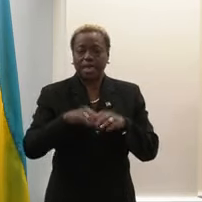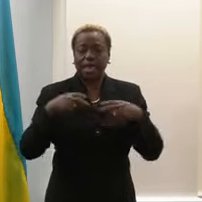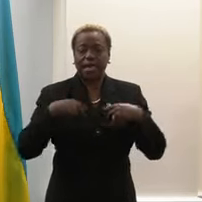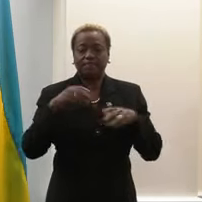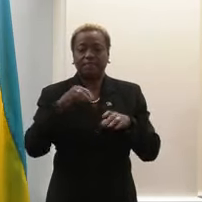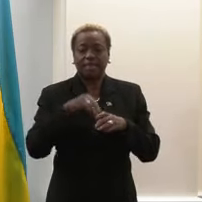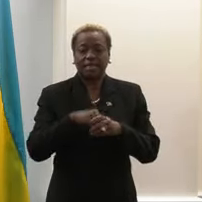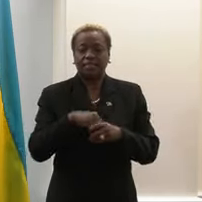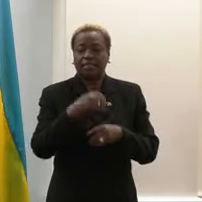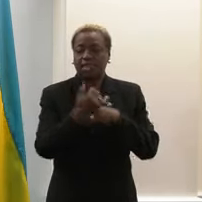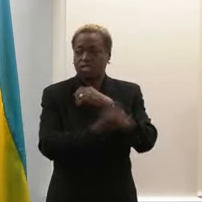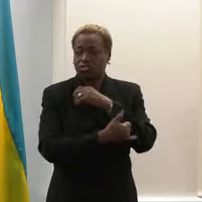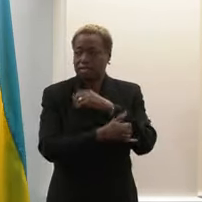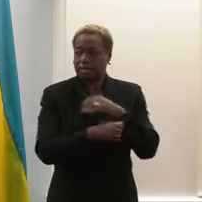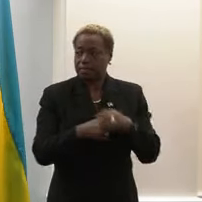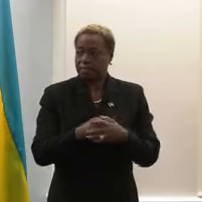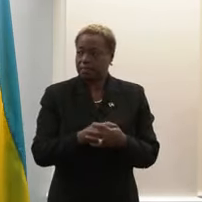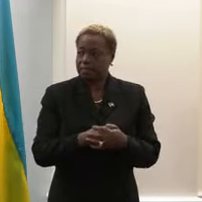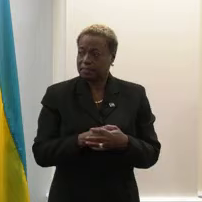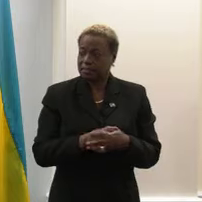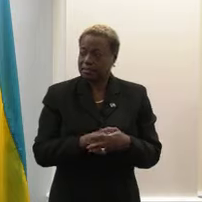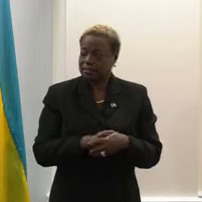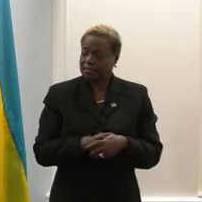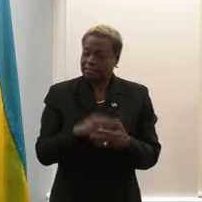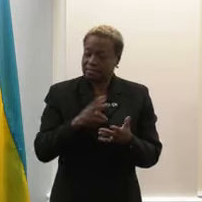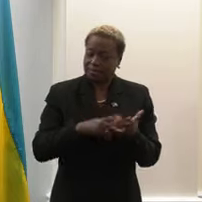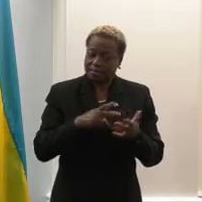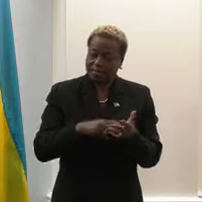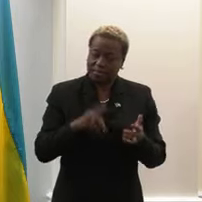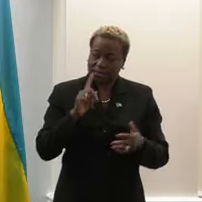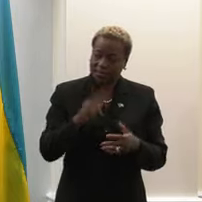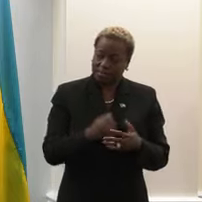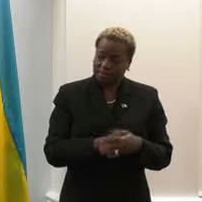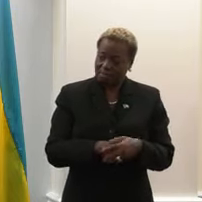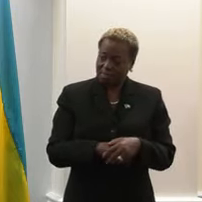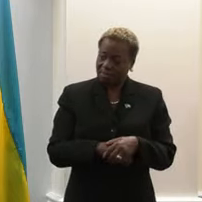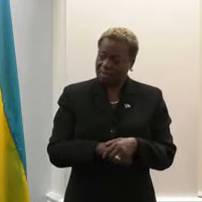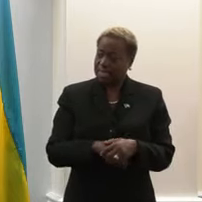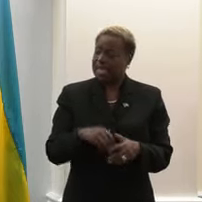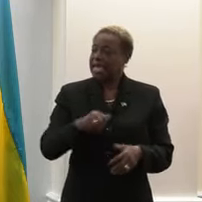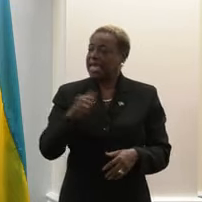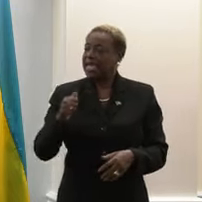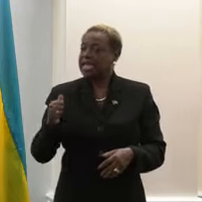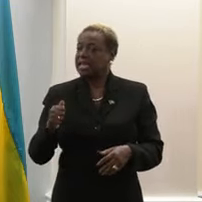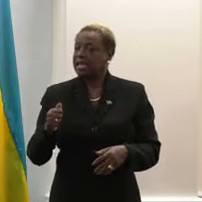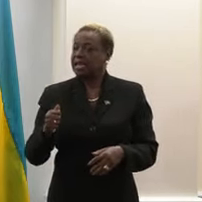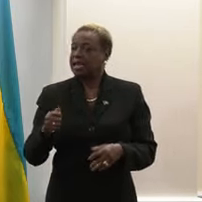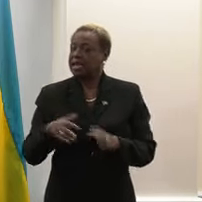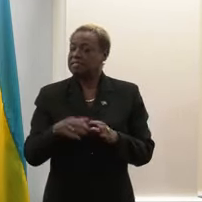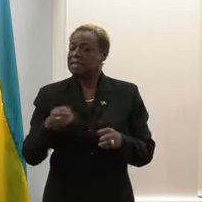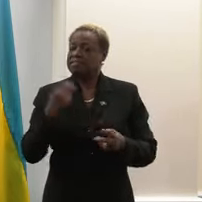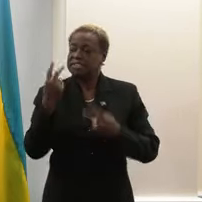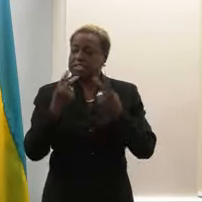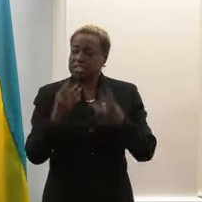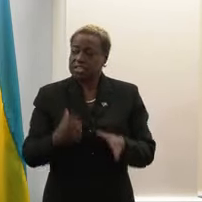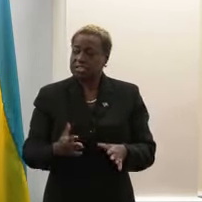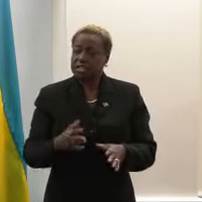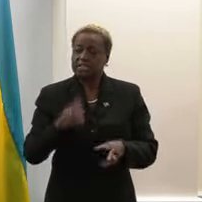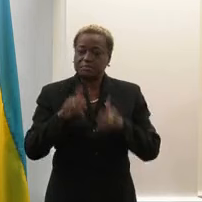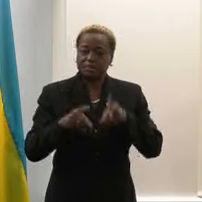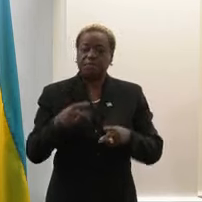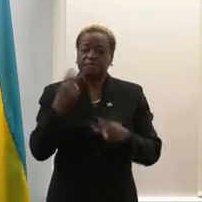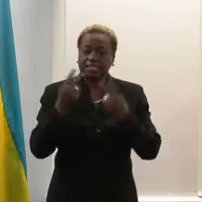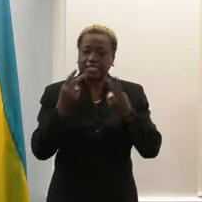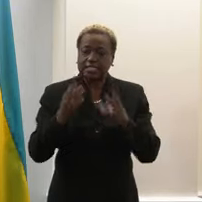So that was question one, I think. Part one. Part two. Are any of these cases visitors or healthcare